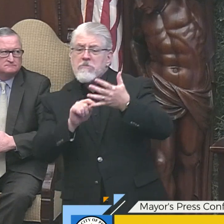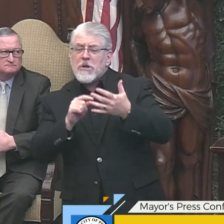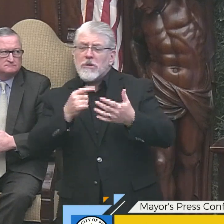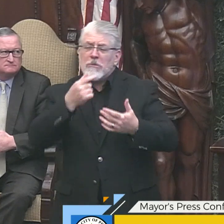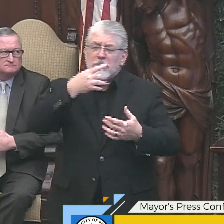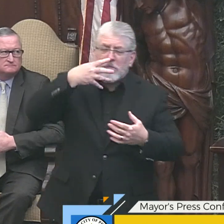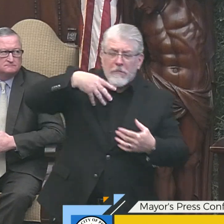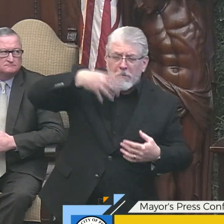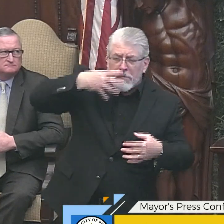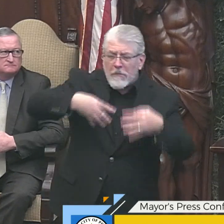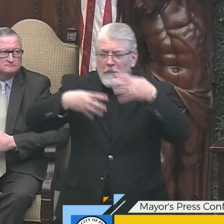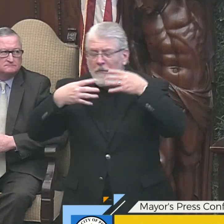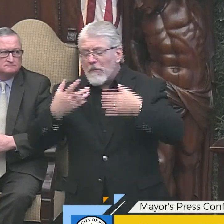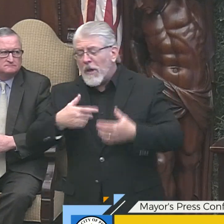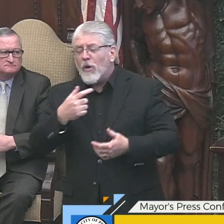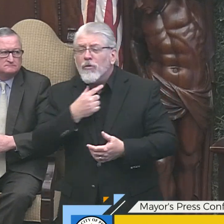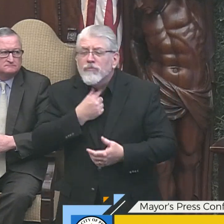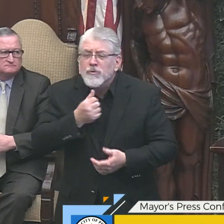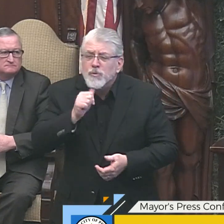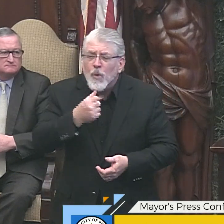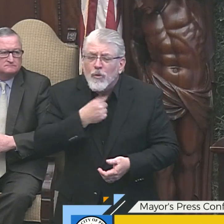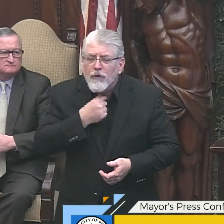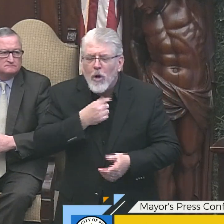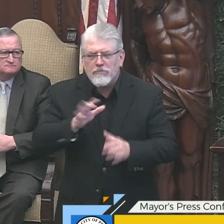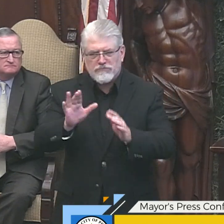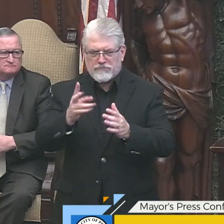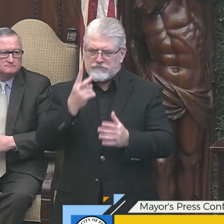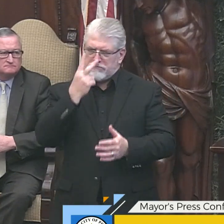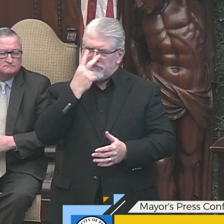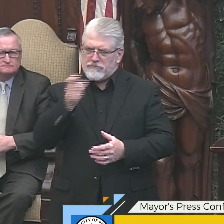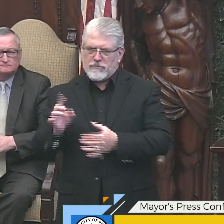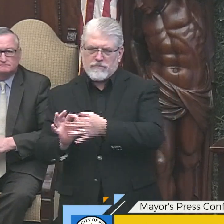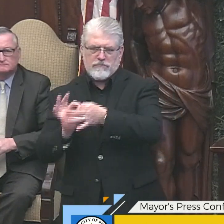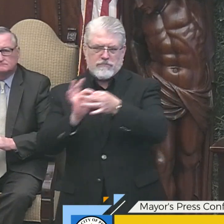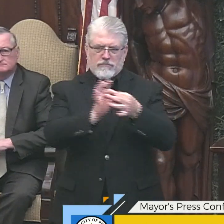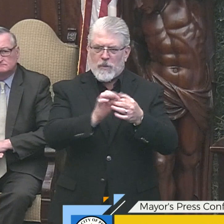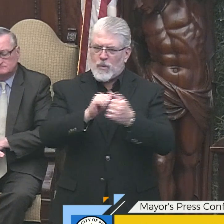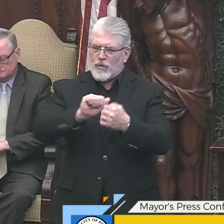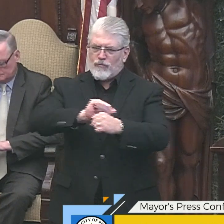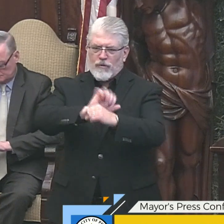You probably don't need to be tested. So look for fever and a dry cough.